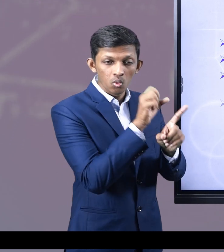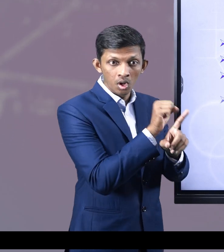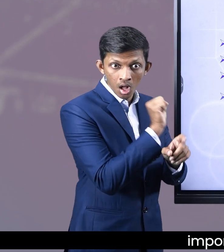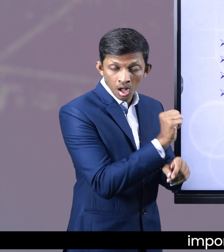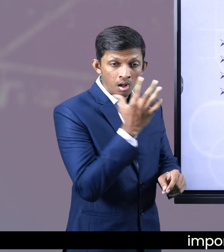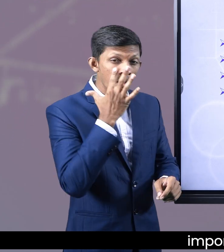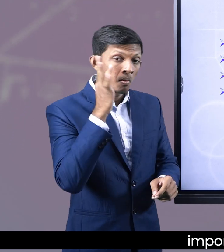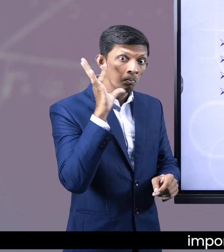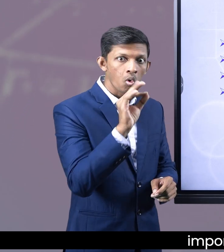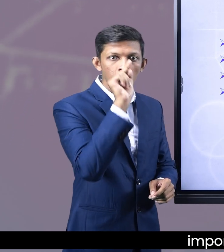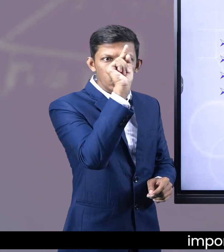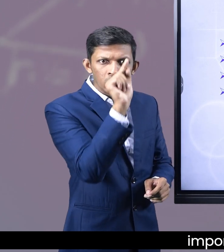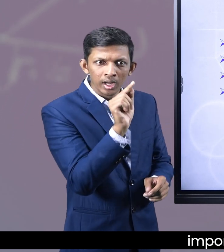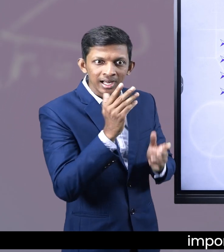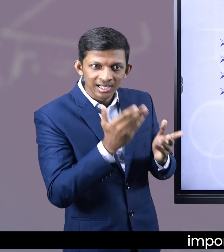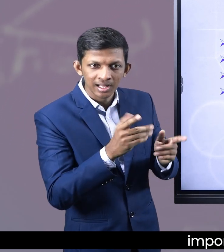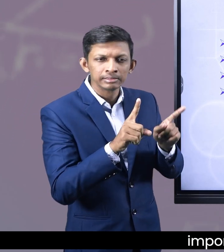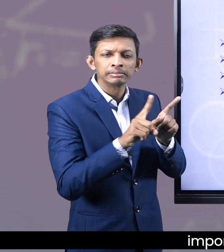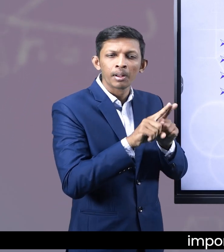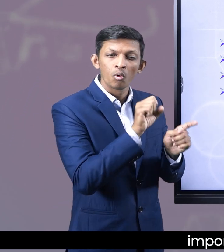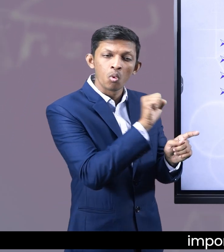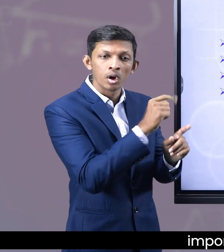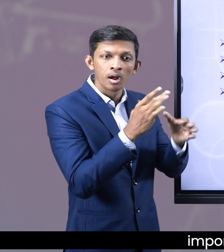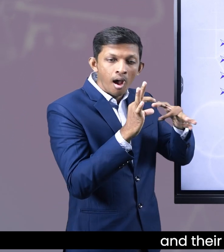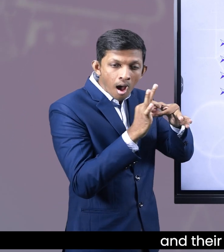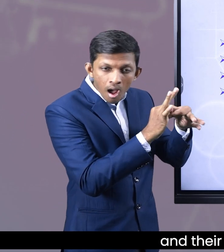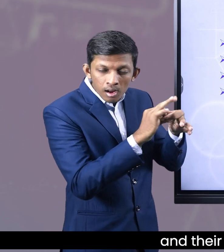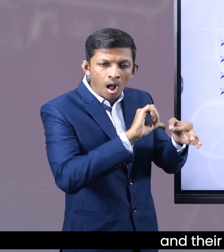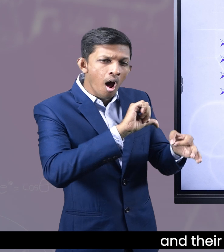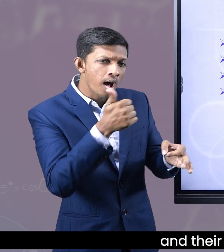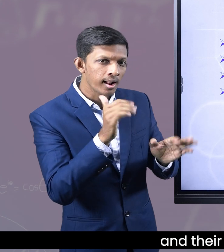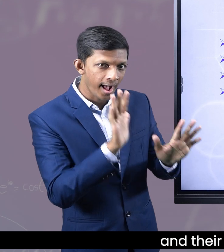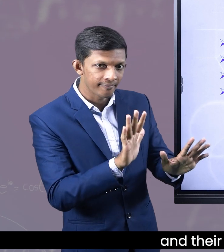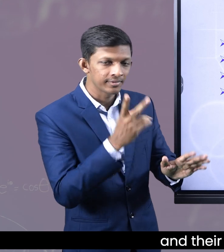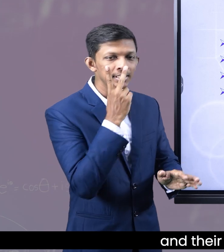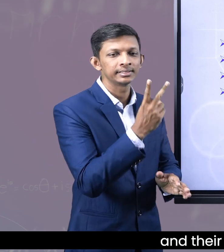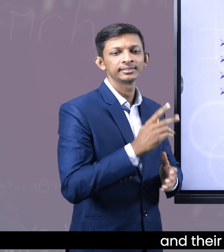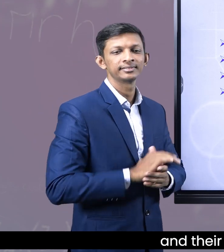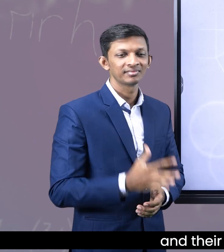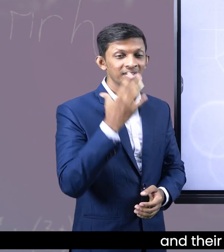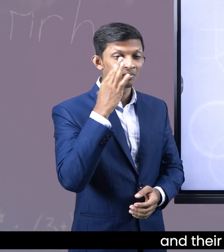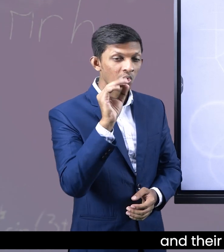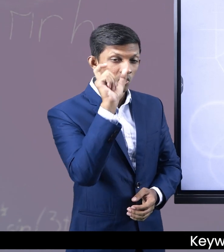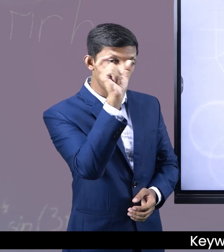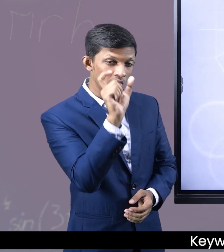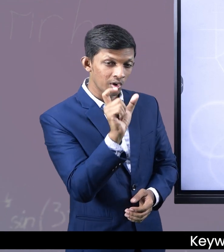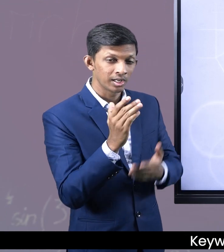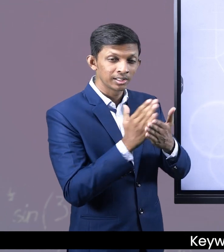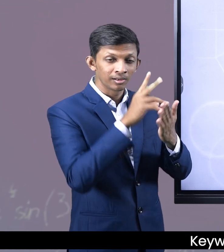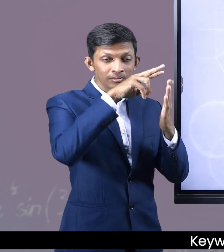Recognize important properties of angles and their relationships with each other. Keywords from this